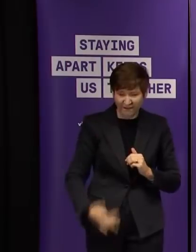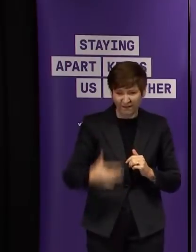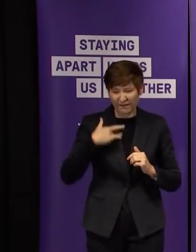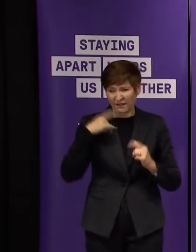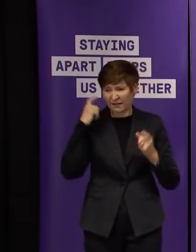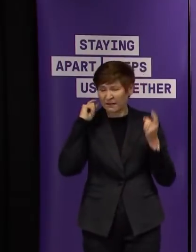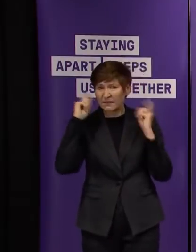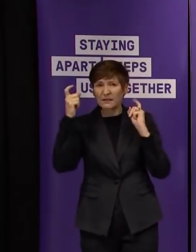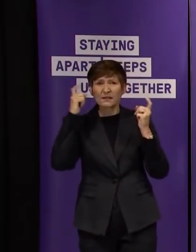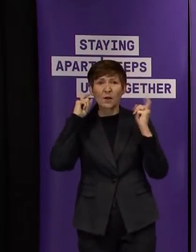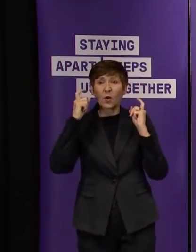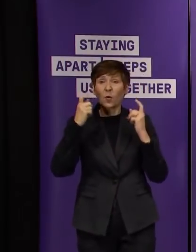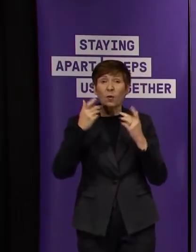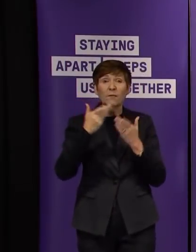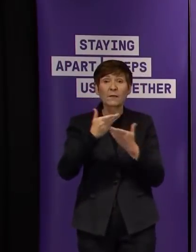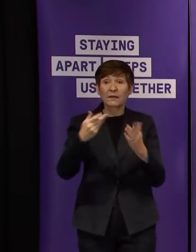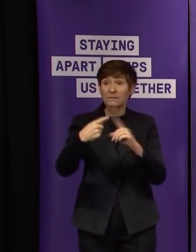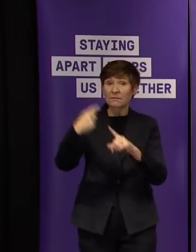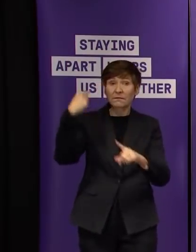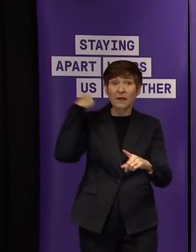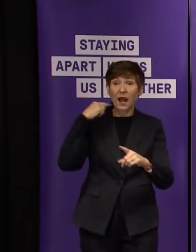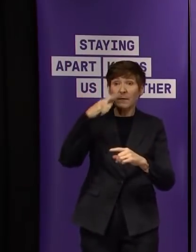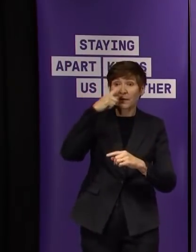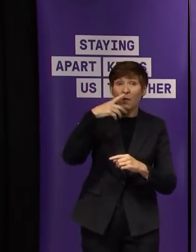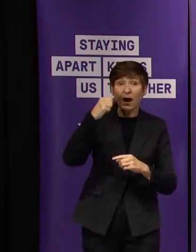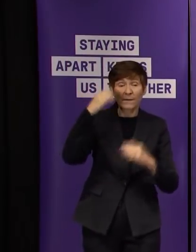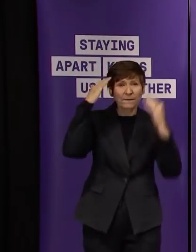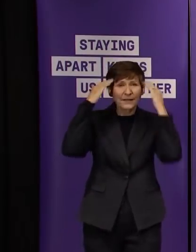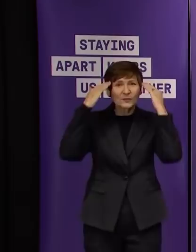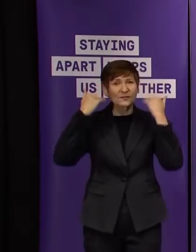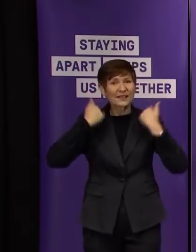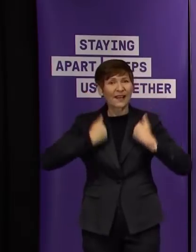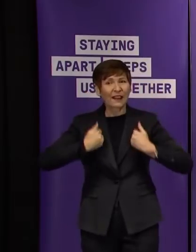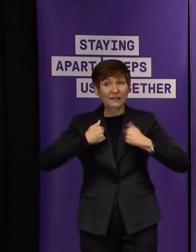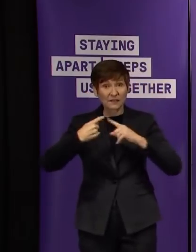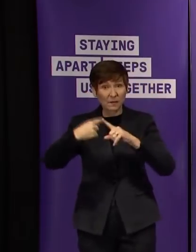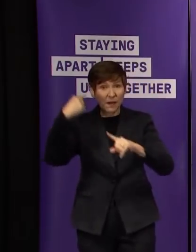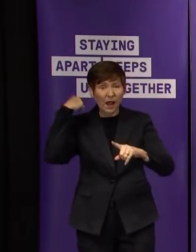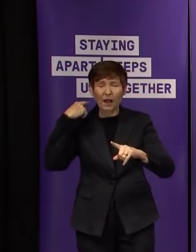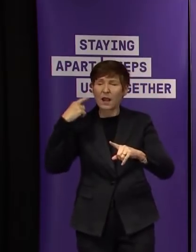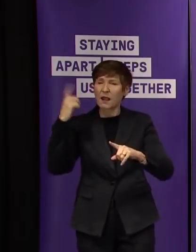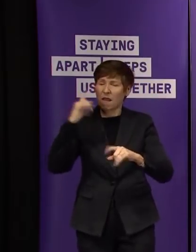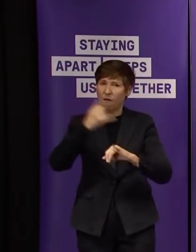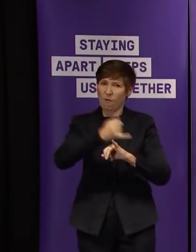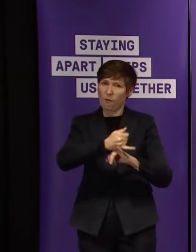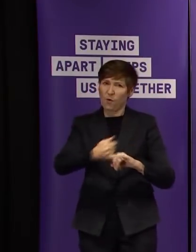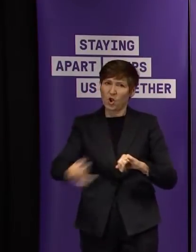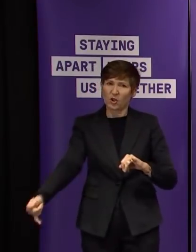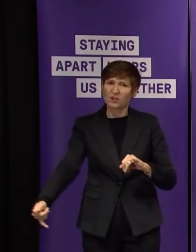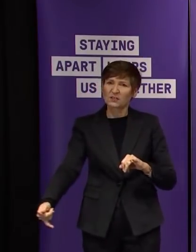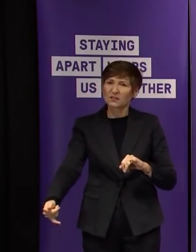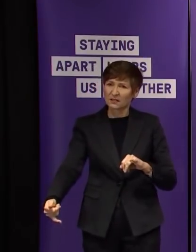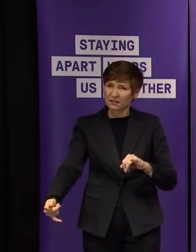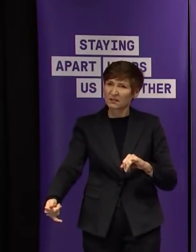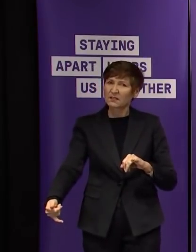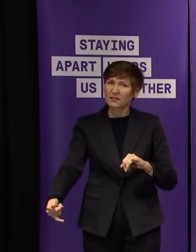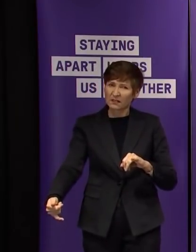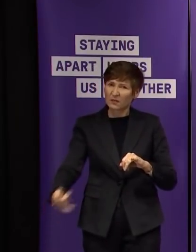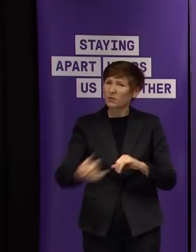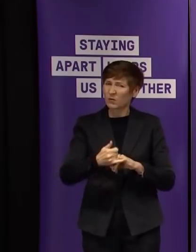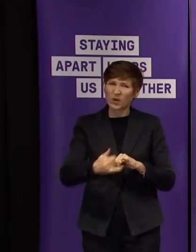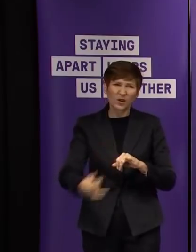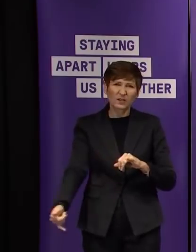of the last months, and we certainly wouldn't rule out further support. It's been everything from schools all the way through